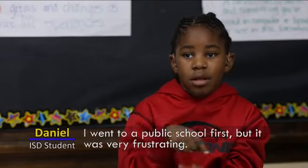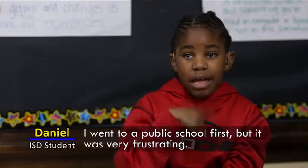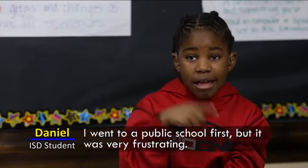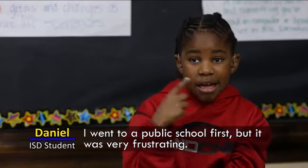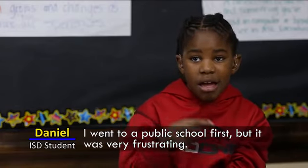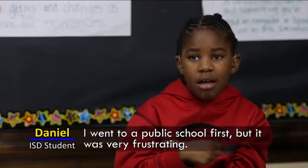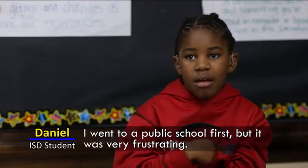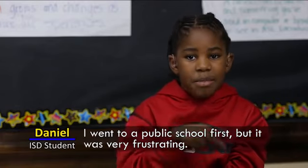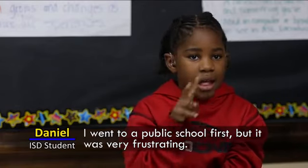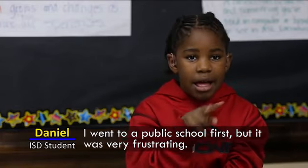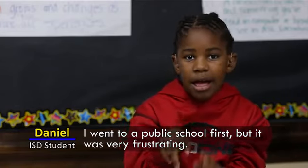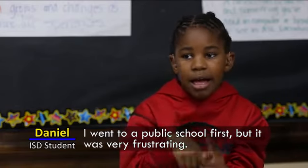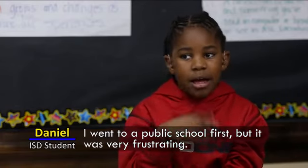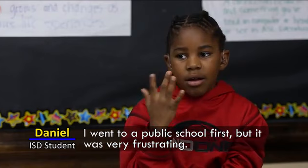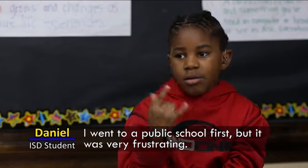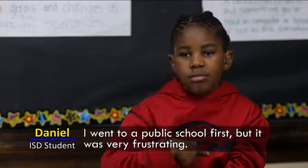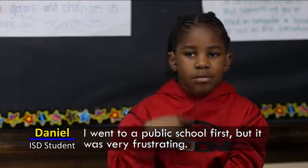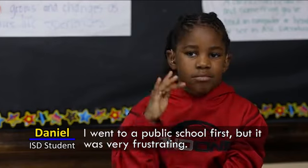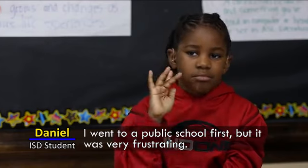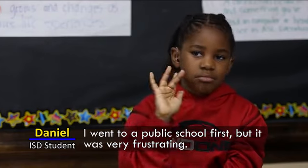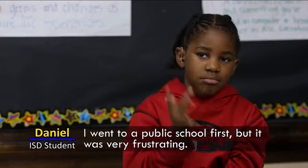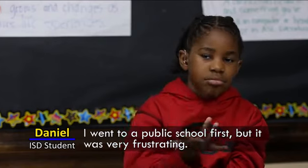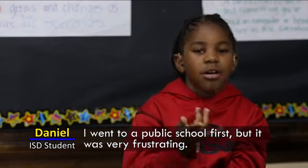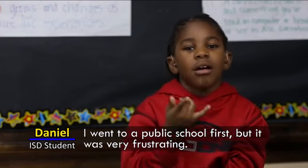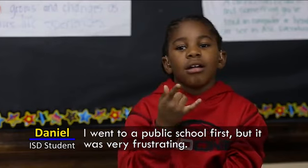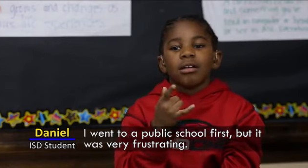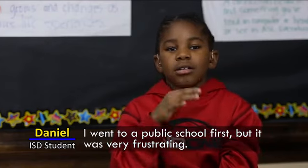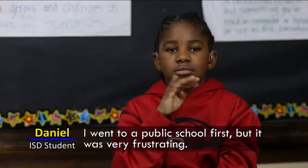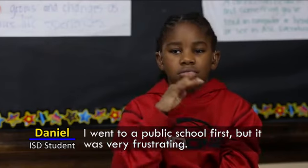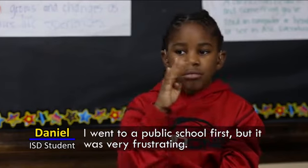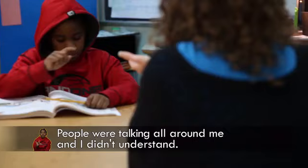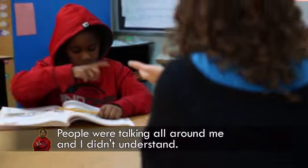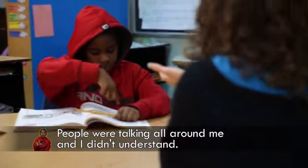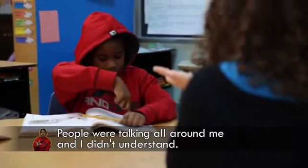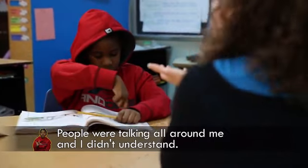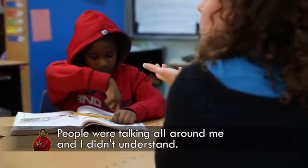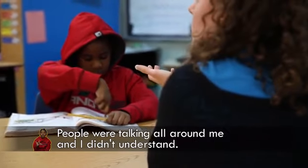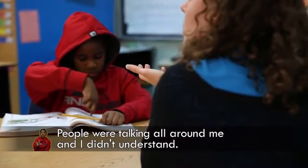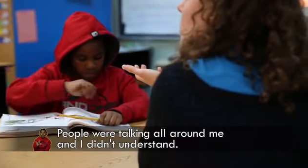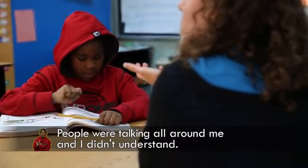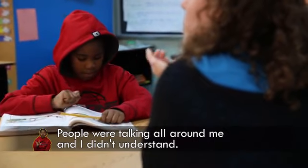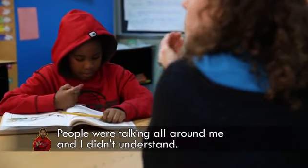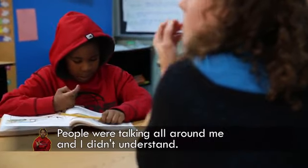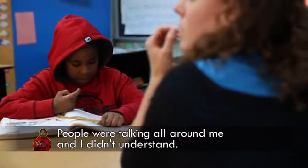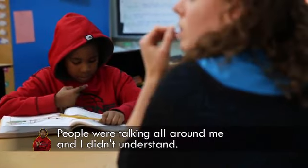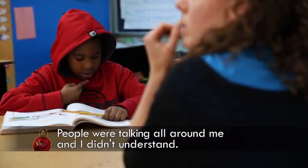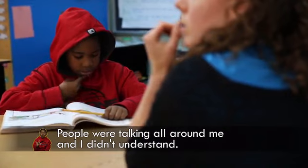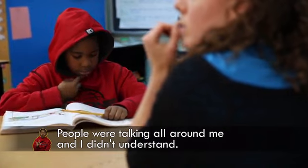I went to a public school first, but it was very frustrating. People were talking all around me, and I didn't